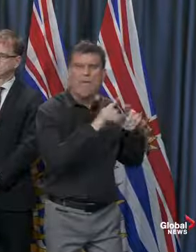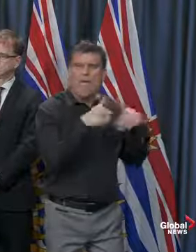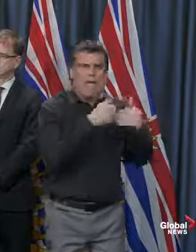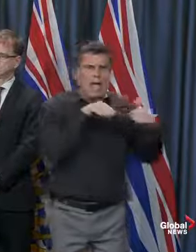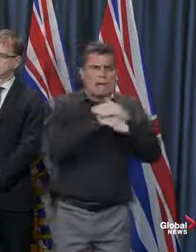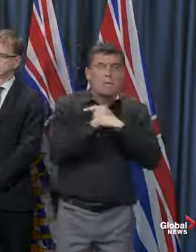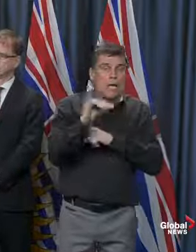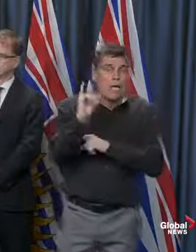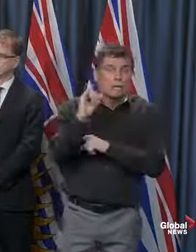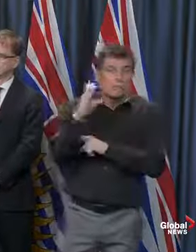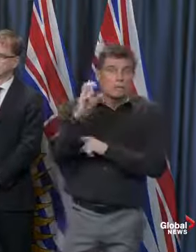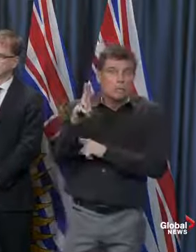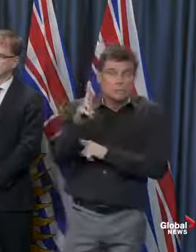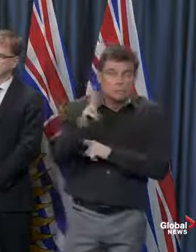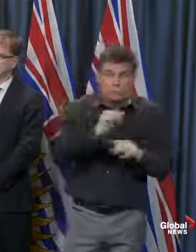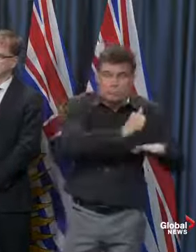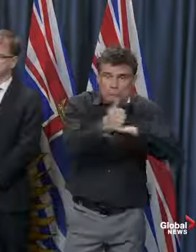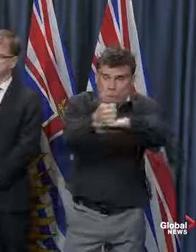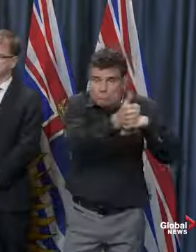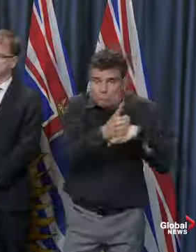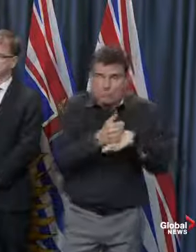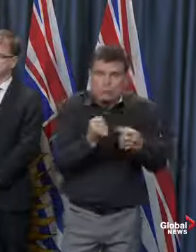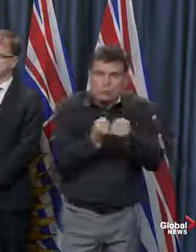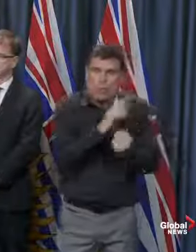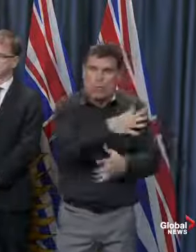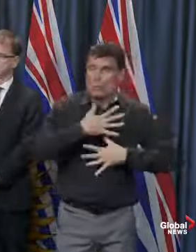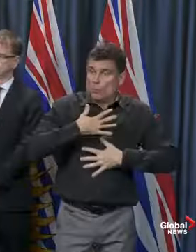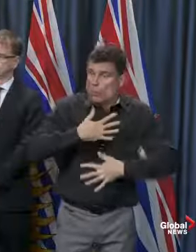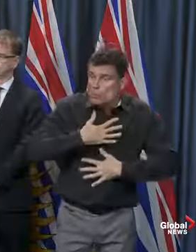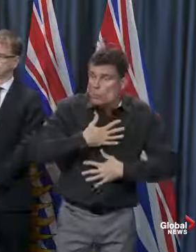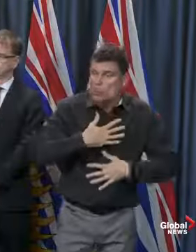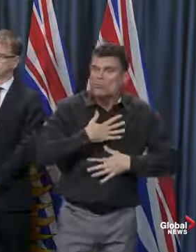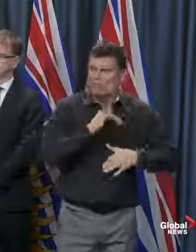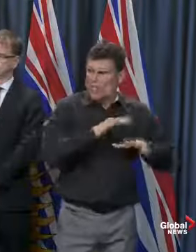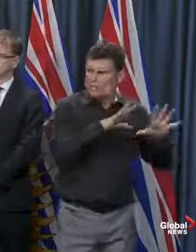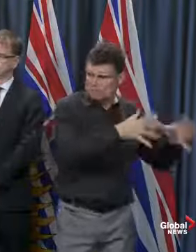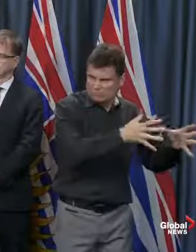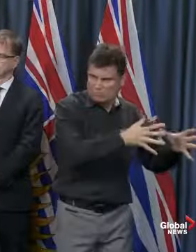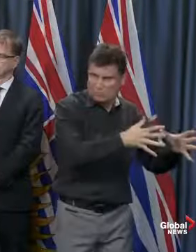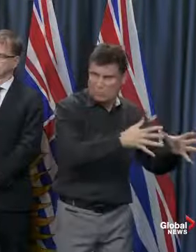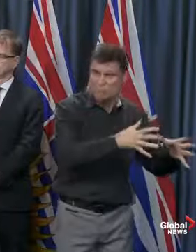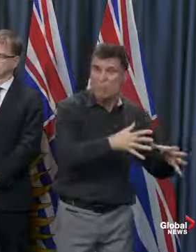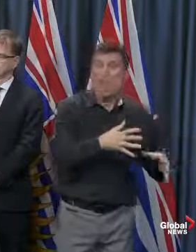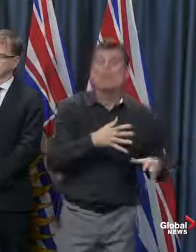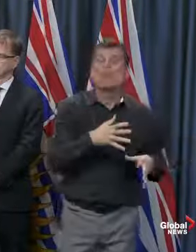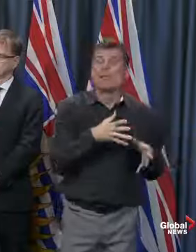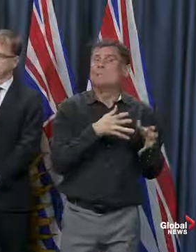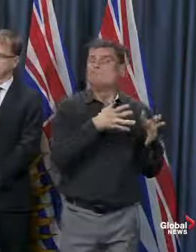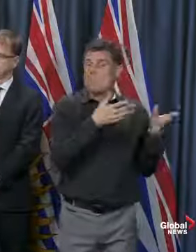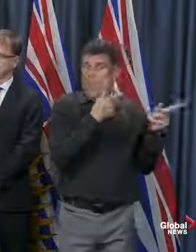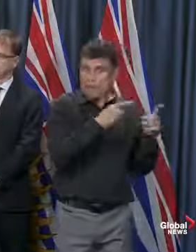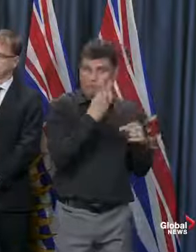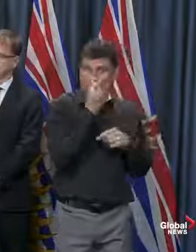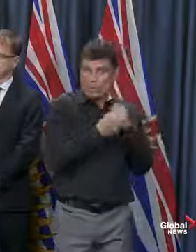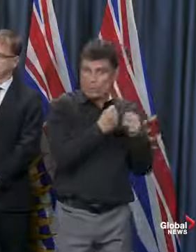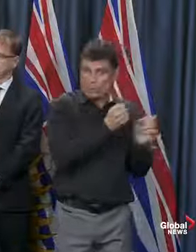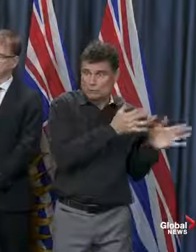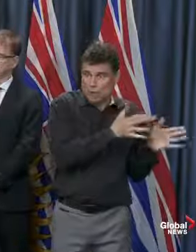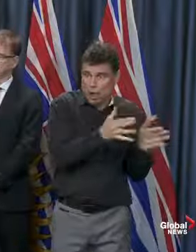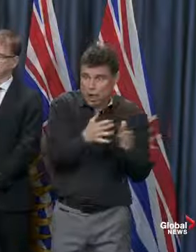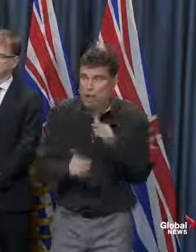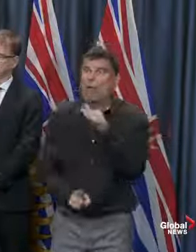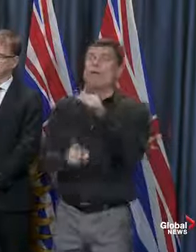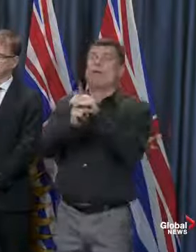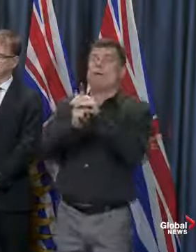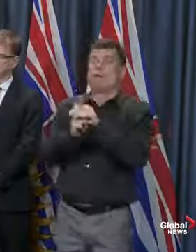support. Those are all things that we dusted off and are making sure that we are as prepared as we can be